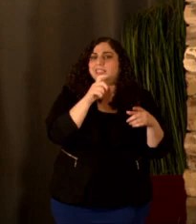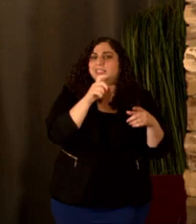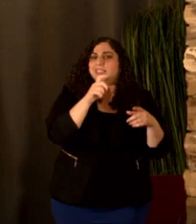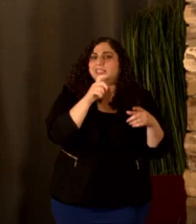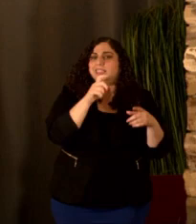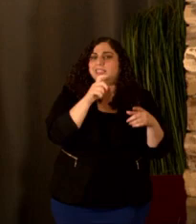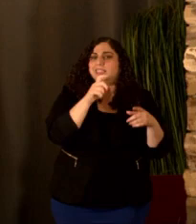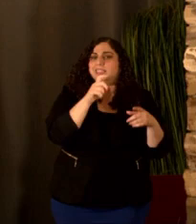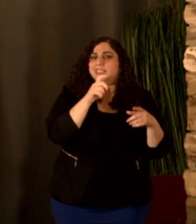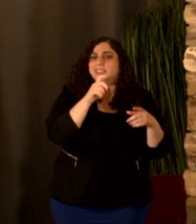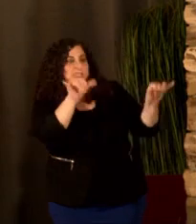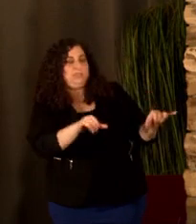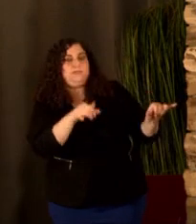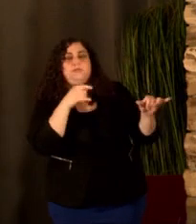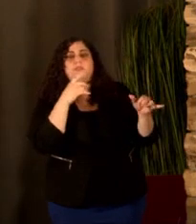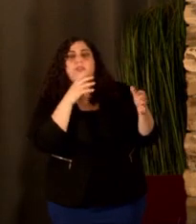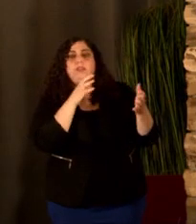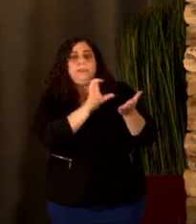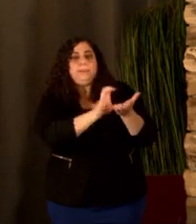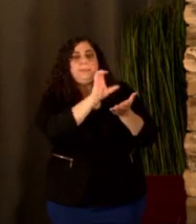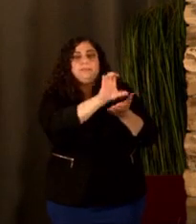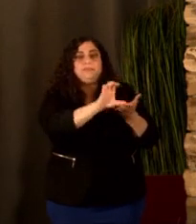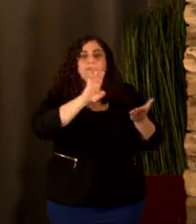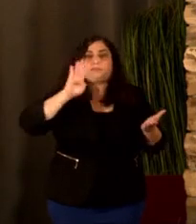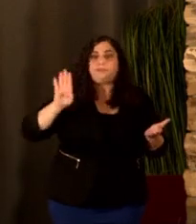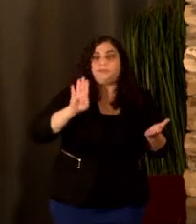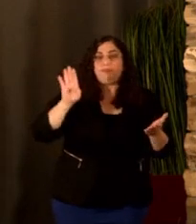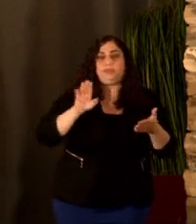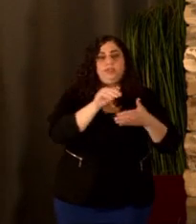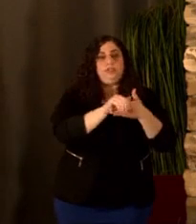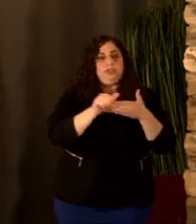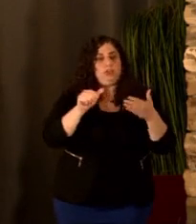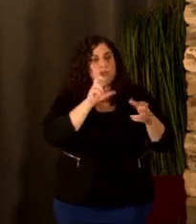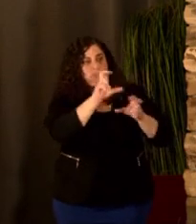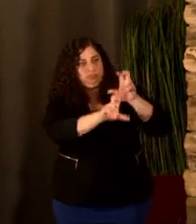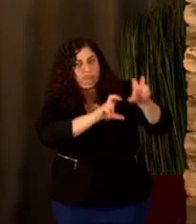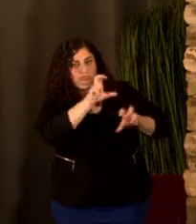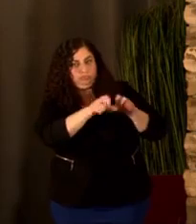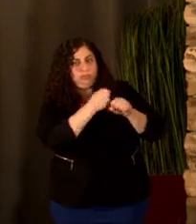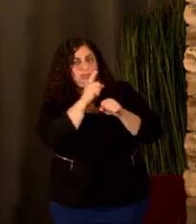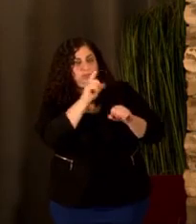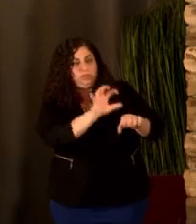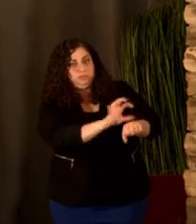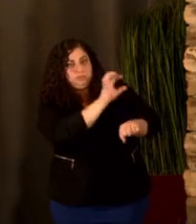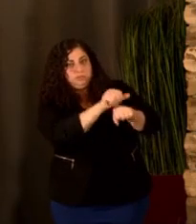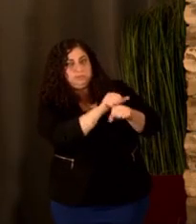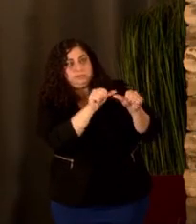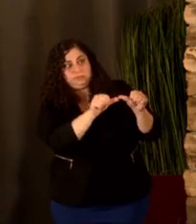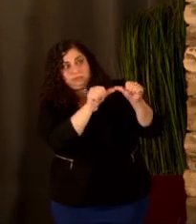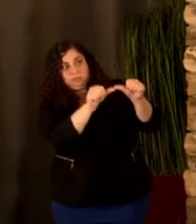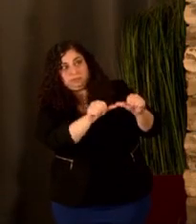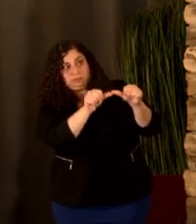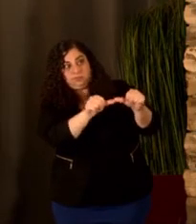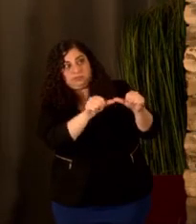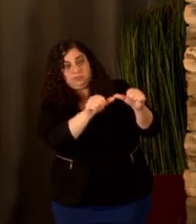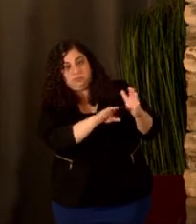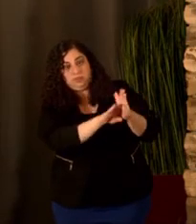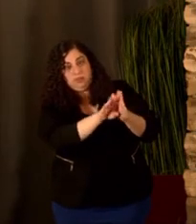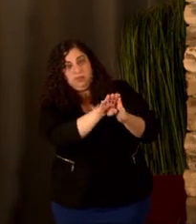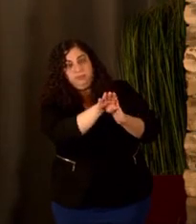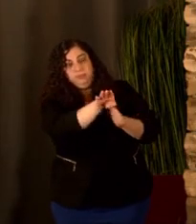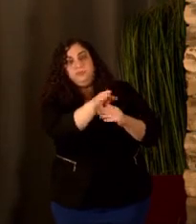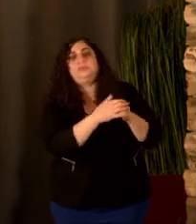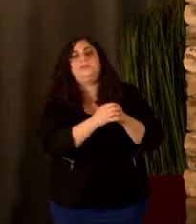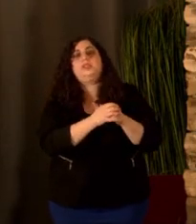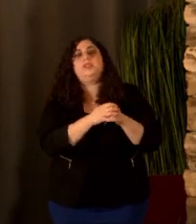billions of dollars new money for securing permanent placements and creating permanent housing solutions